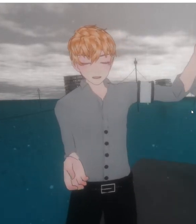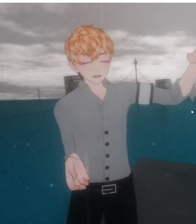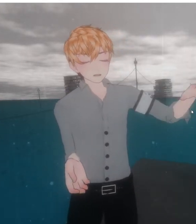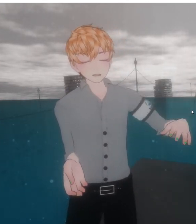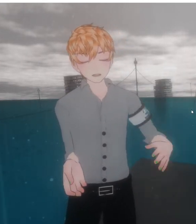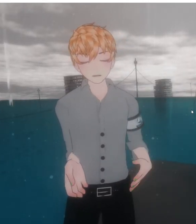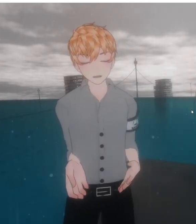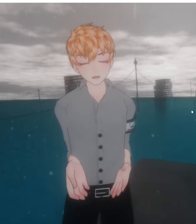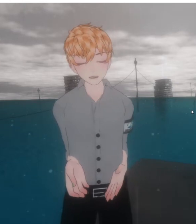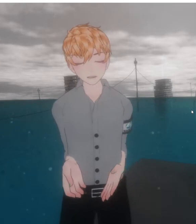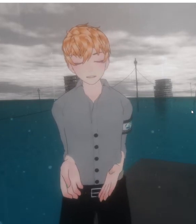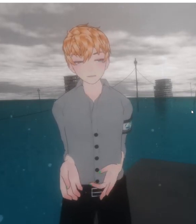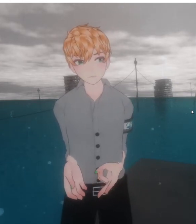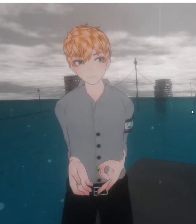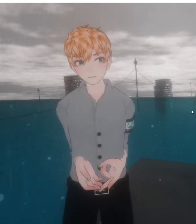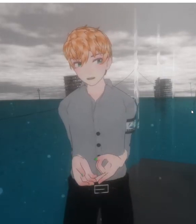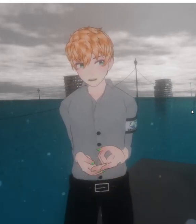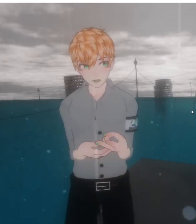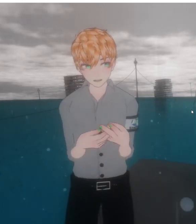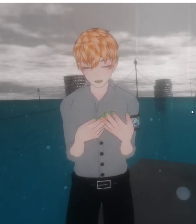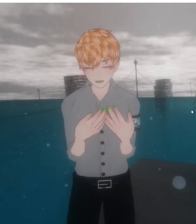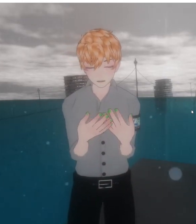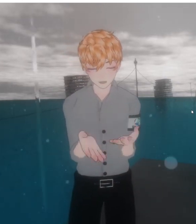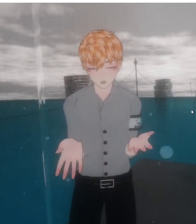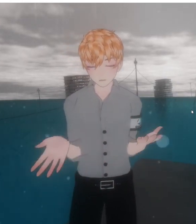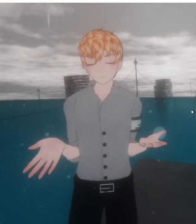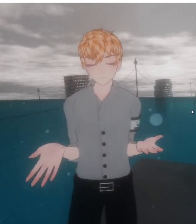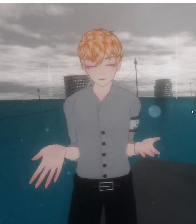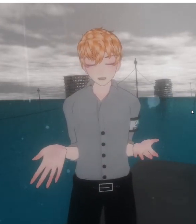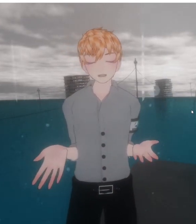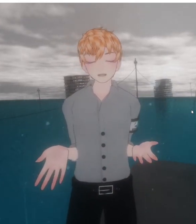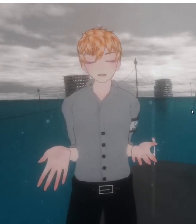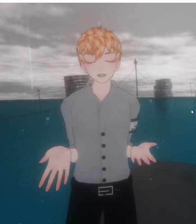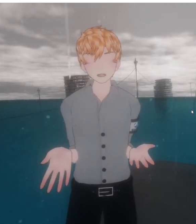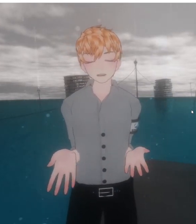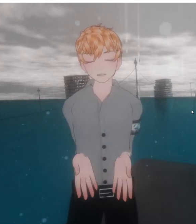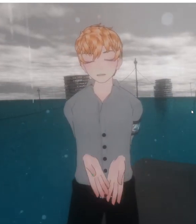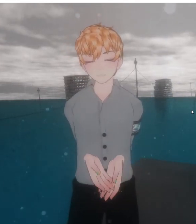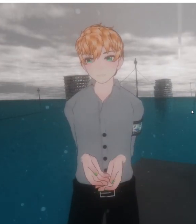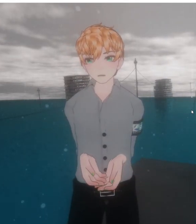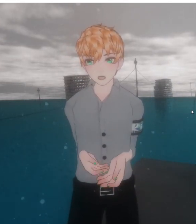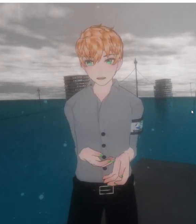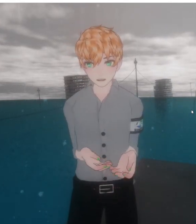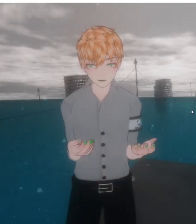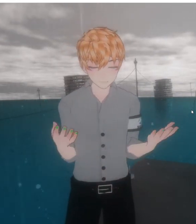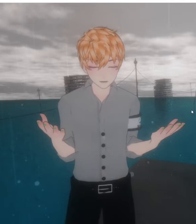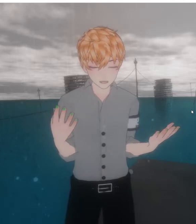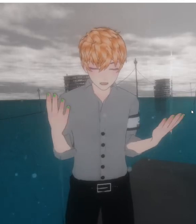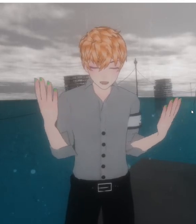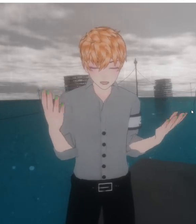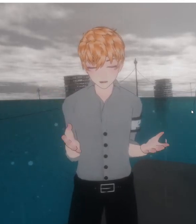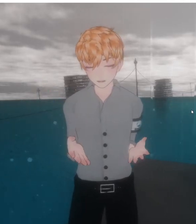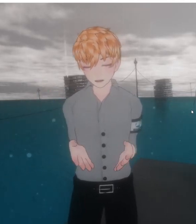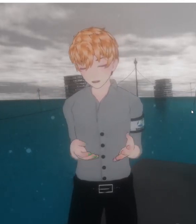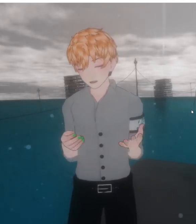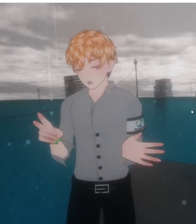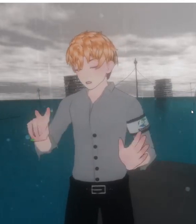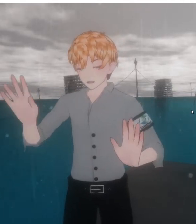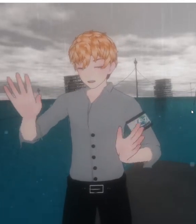bread doubles, then that's going to have an impact on your buying power as an individual. Yeah,